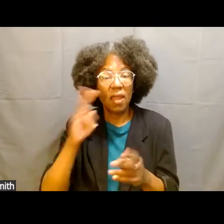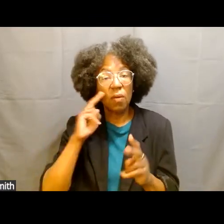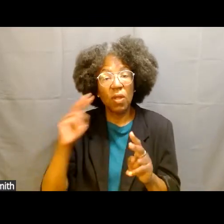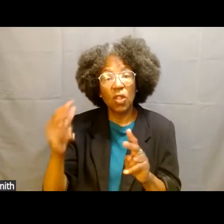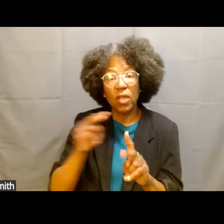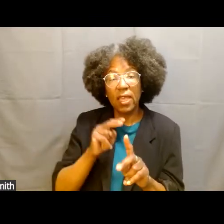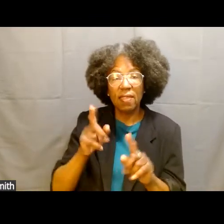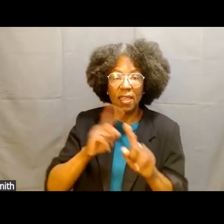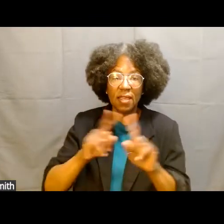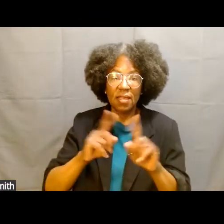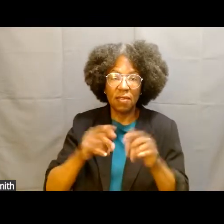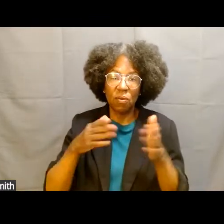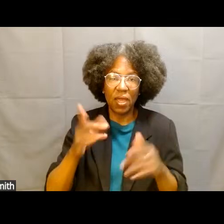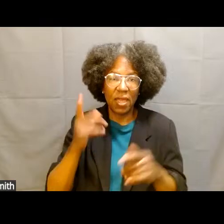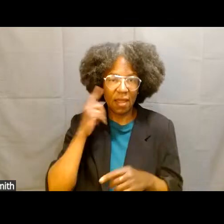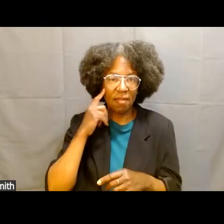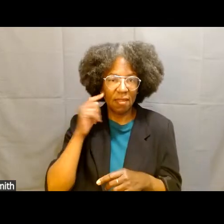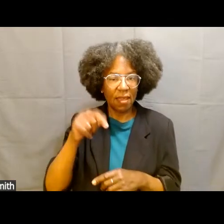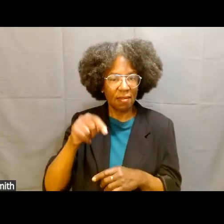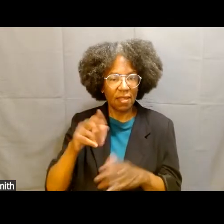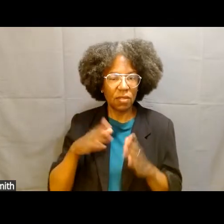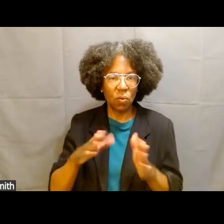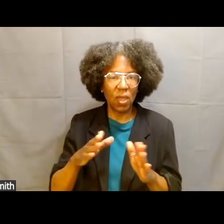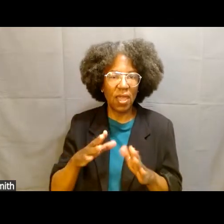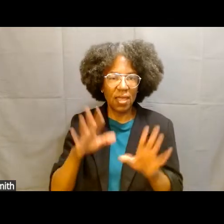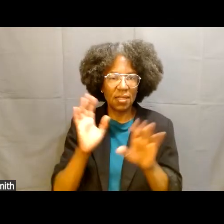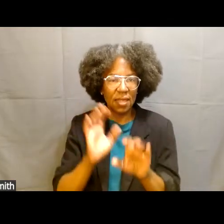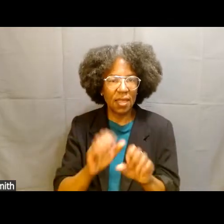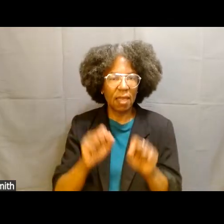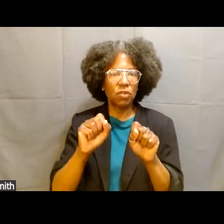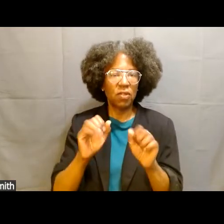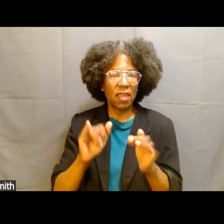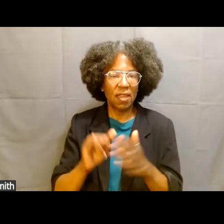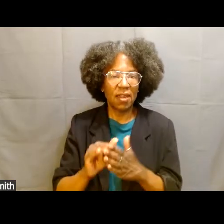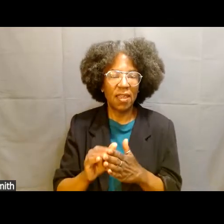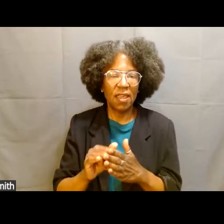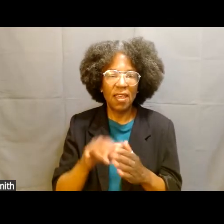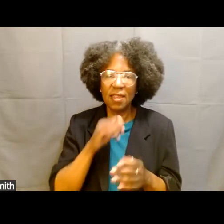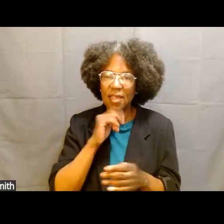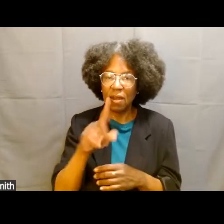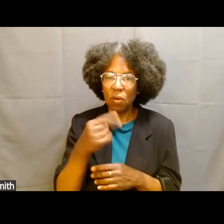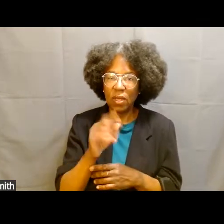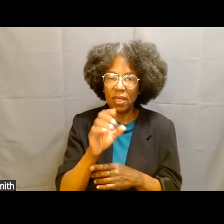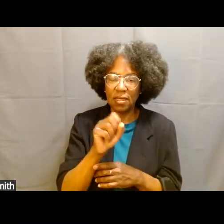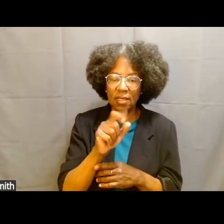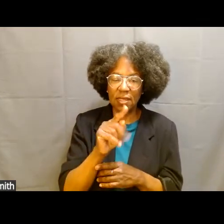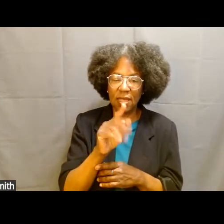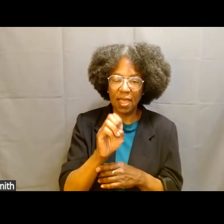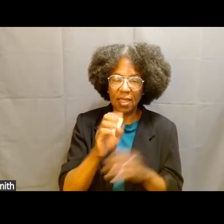it. And I can see that you're really trying to get that either not just at the site level, but across the district.